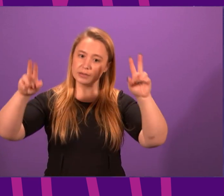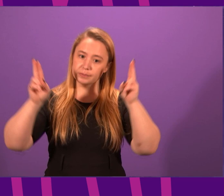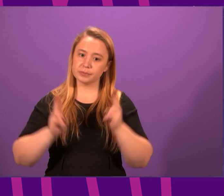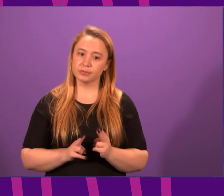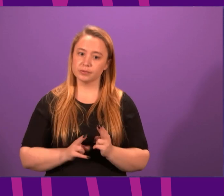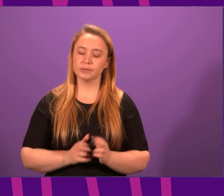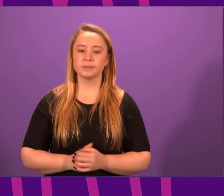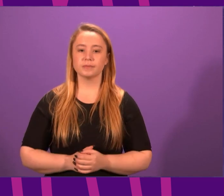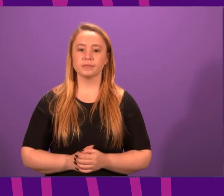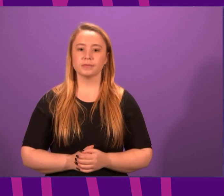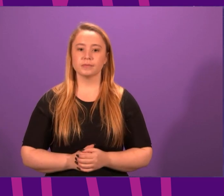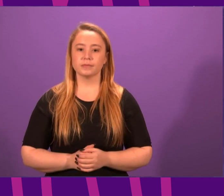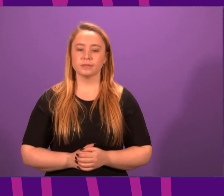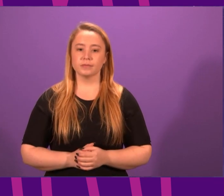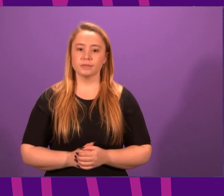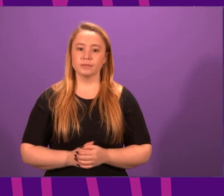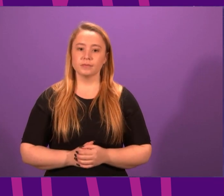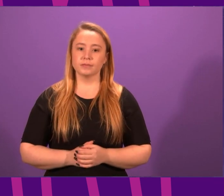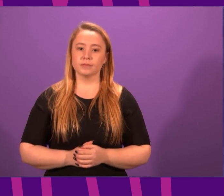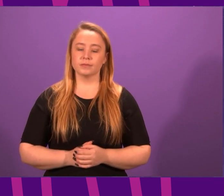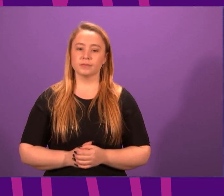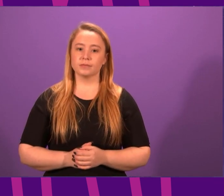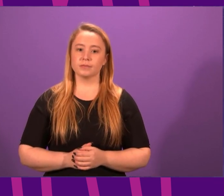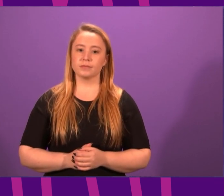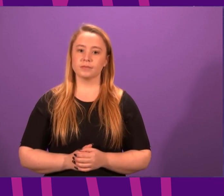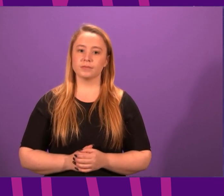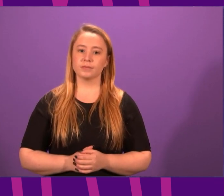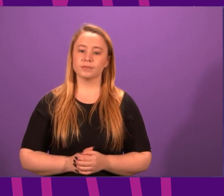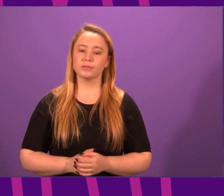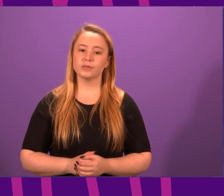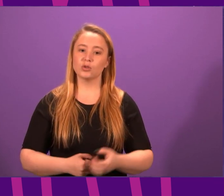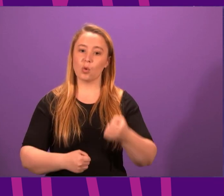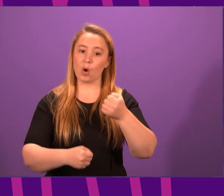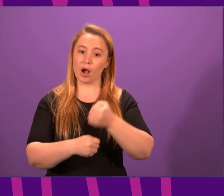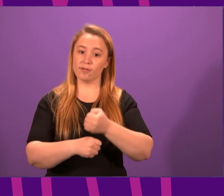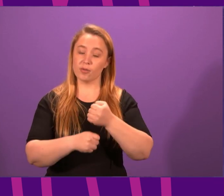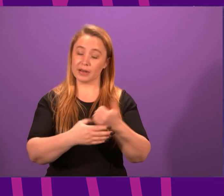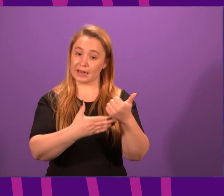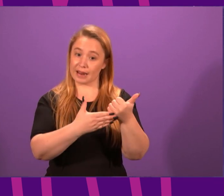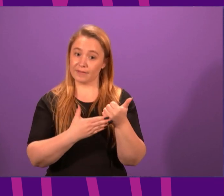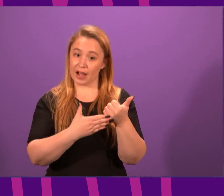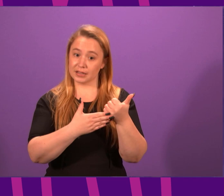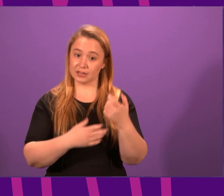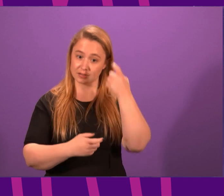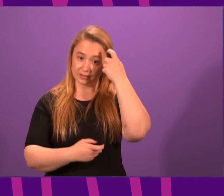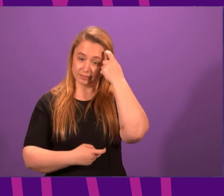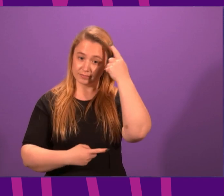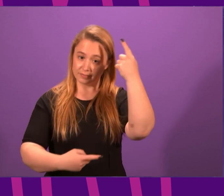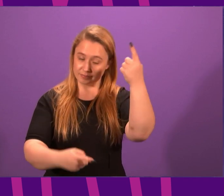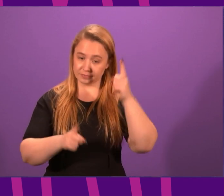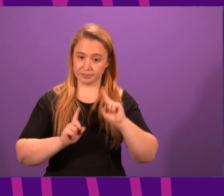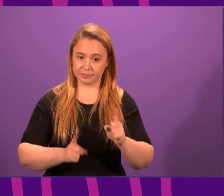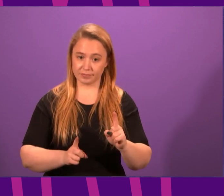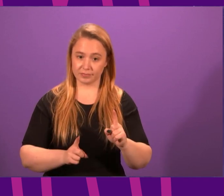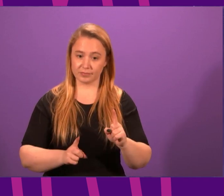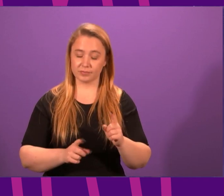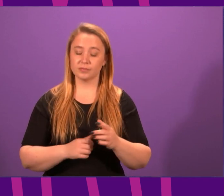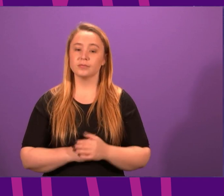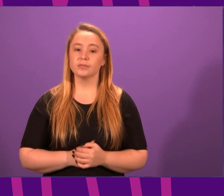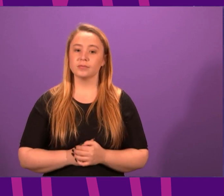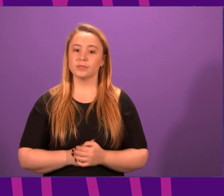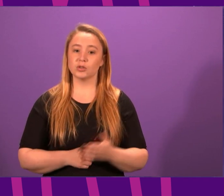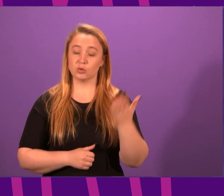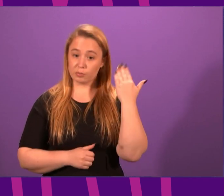virus. And the suggestion also by one of the Scottish Government's own advisers that instead of just